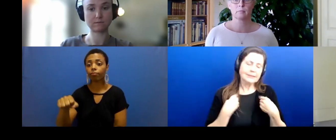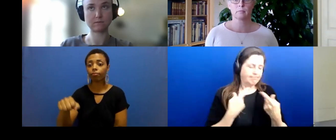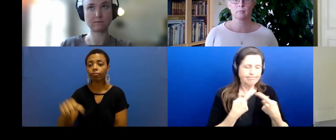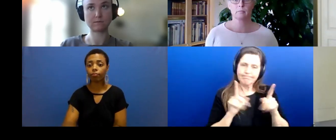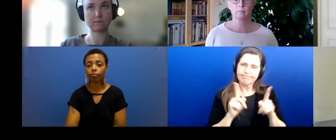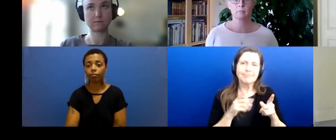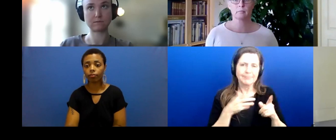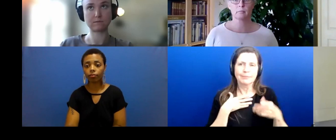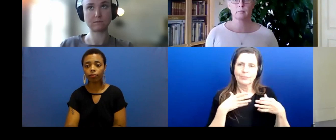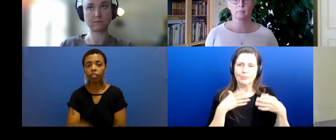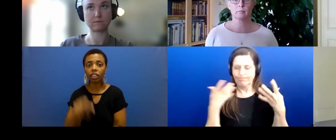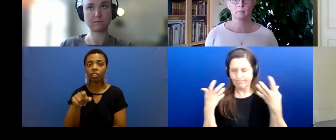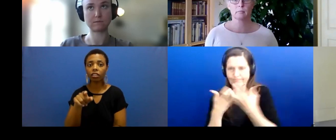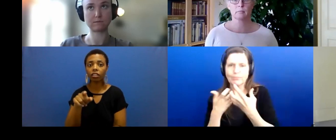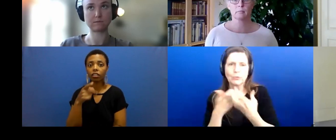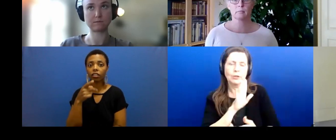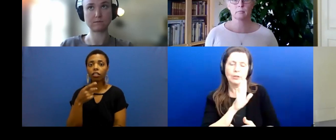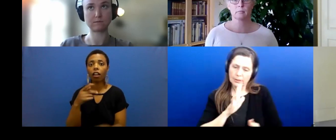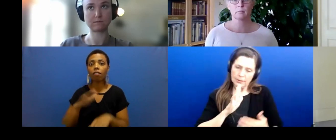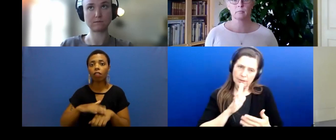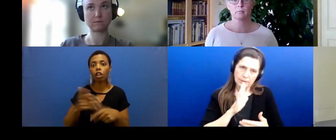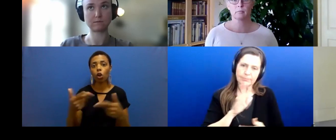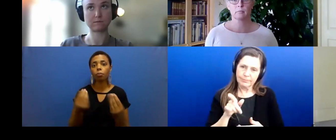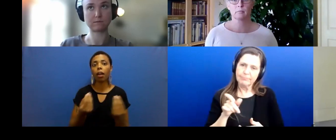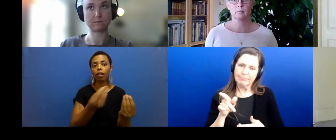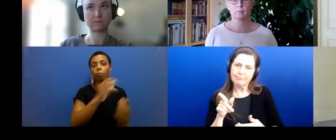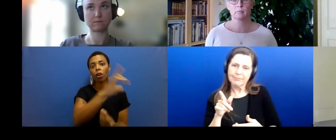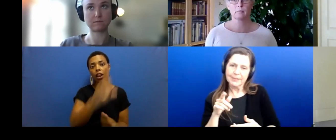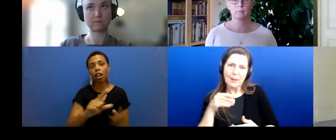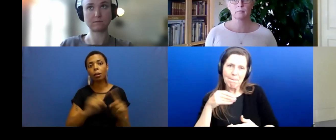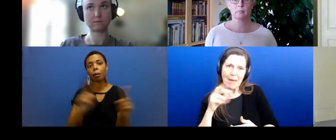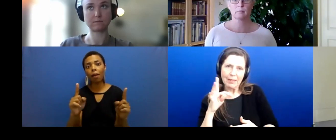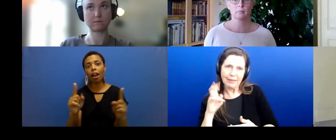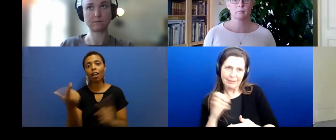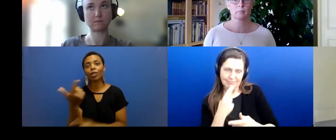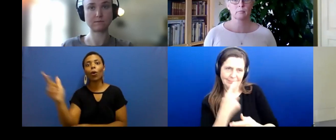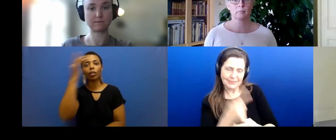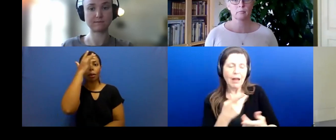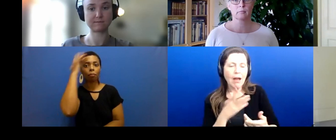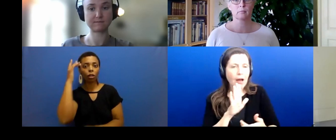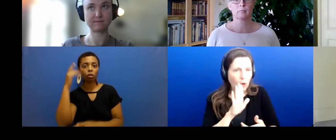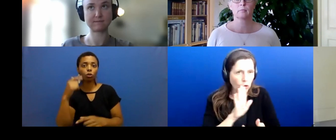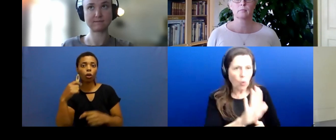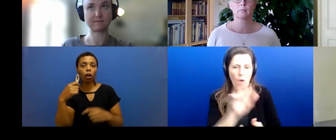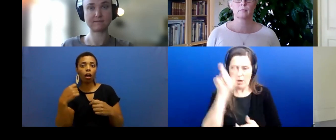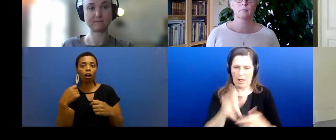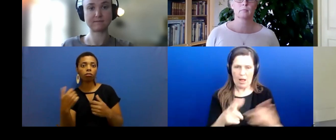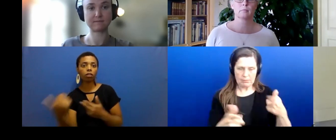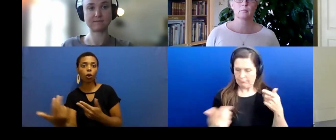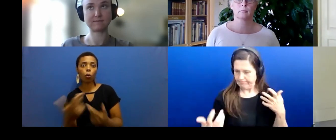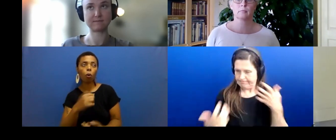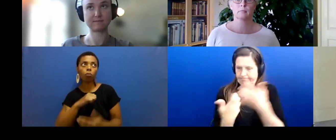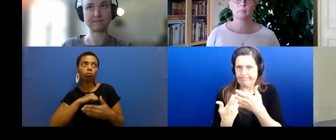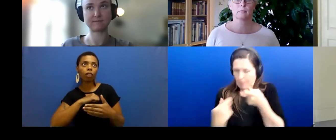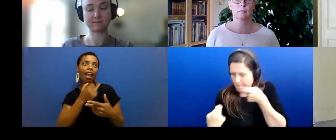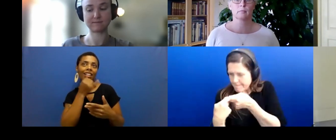you make things available for your clients, but if someone else says, I would like a heartbeat, is it possible? I mean, like your